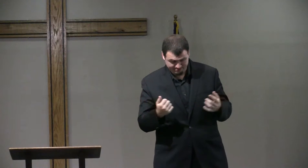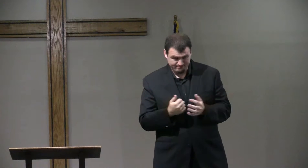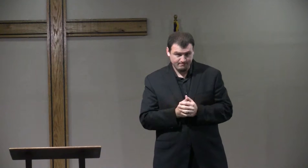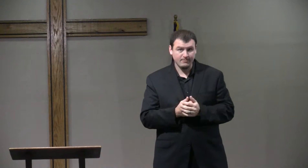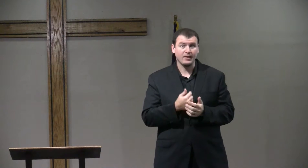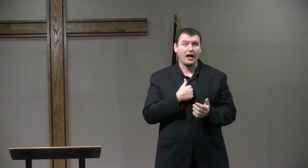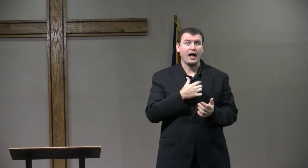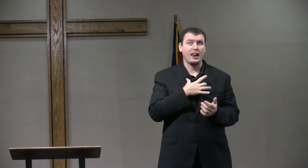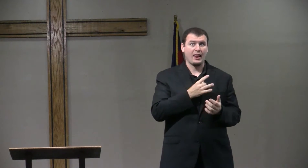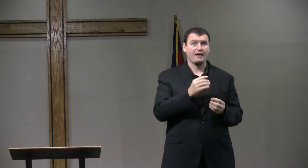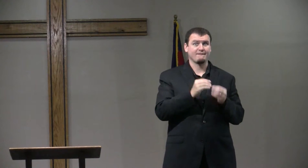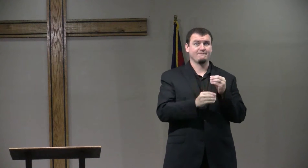and my wife,